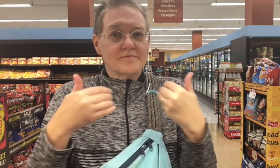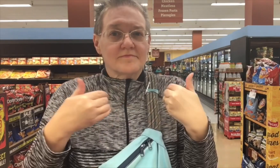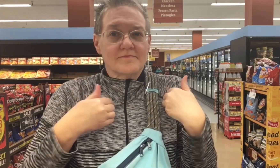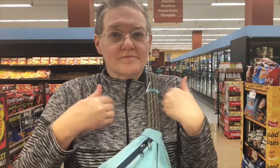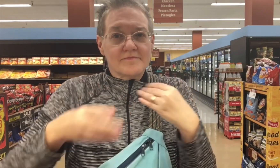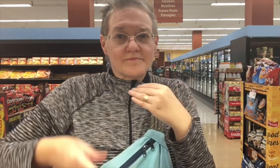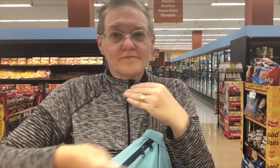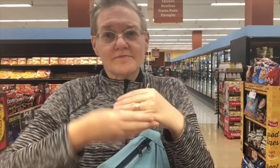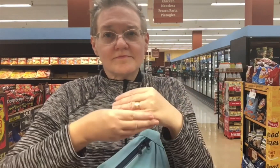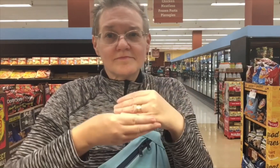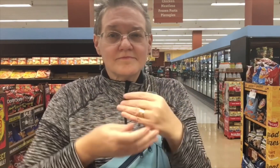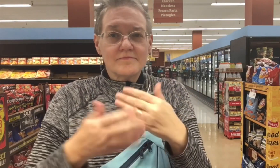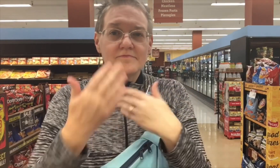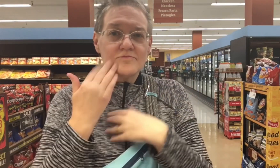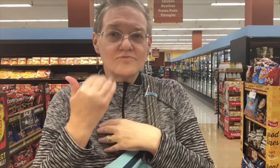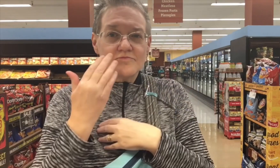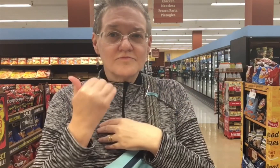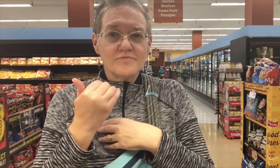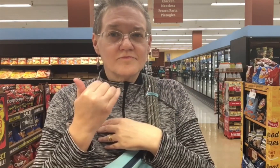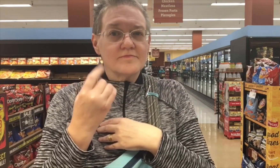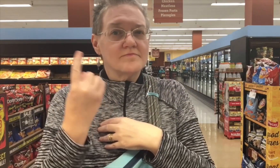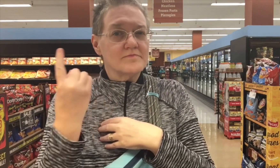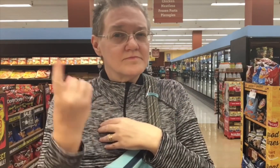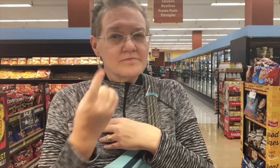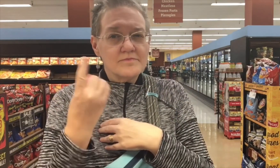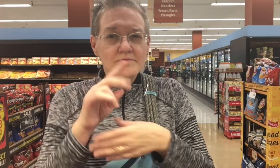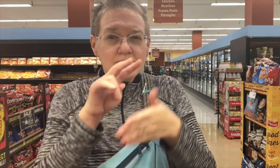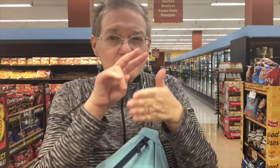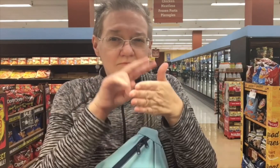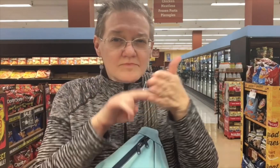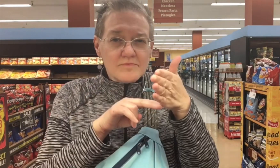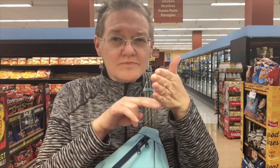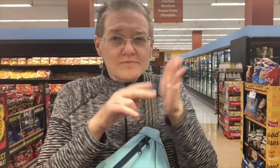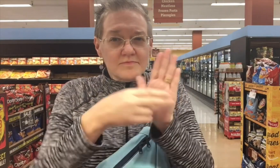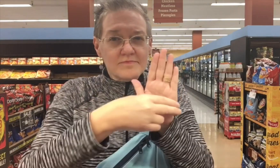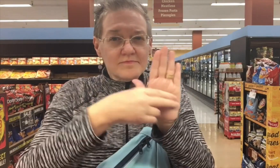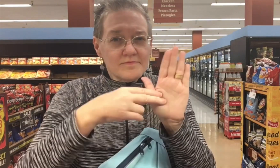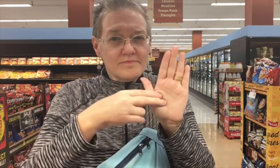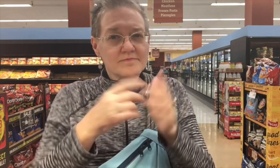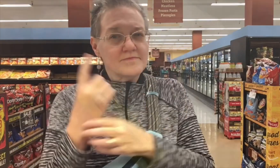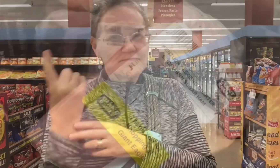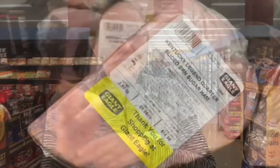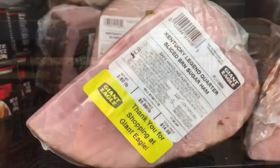because most of those are going to have added sugar. Always read the label.